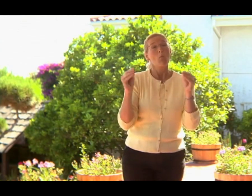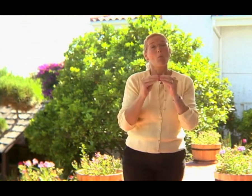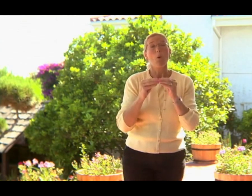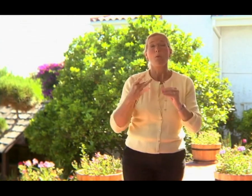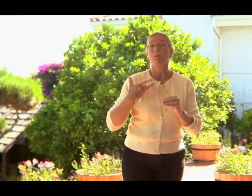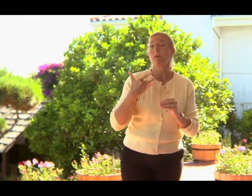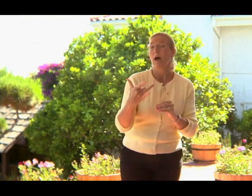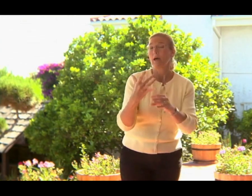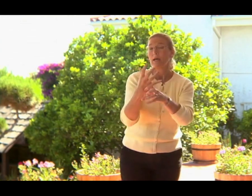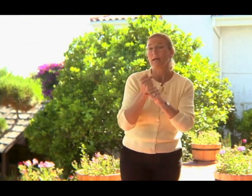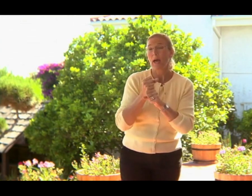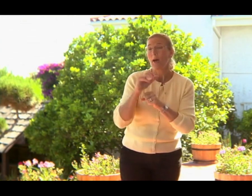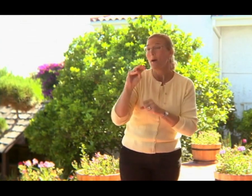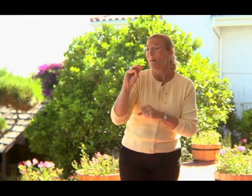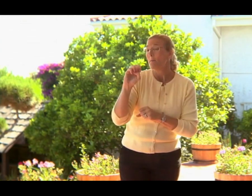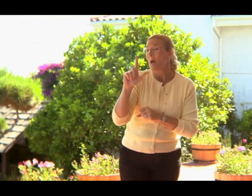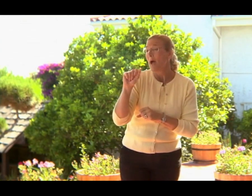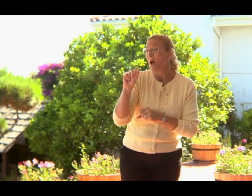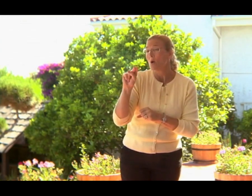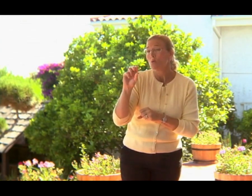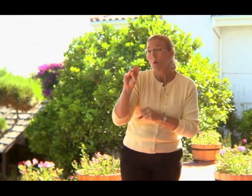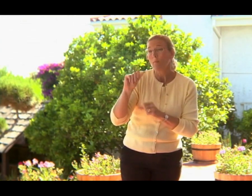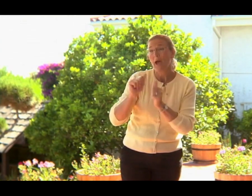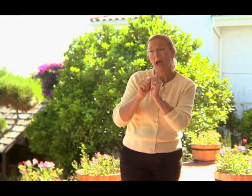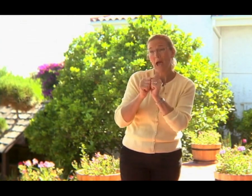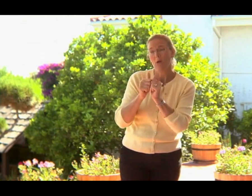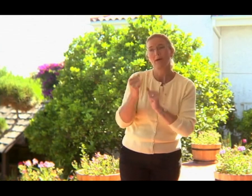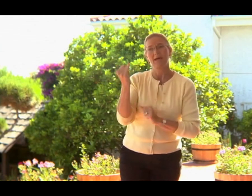but your genes may also make you more likely to get a melanoma.